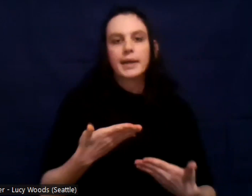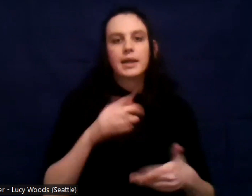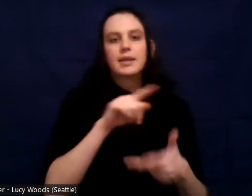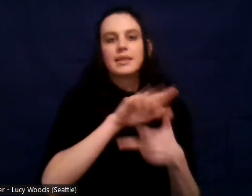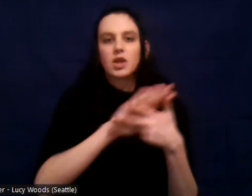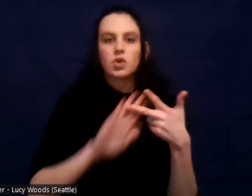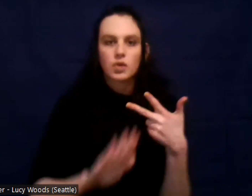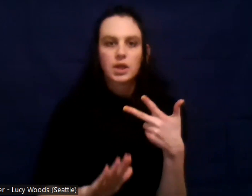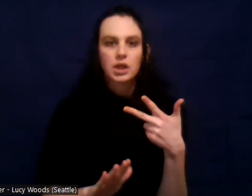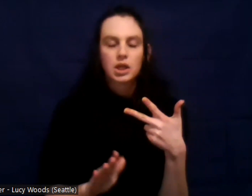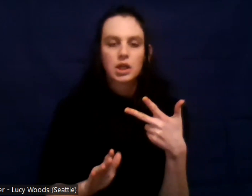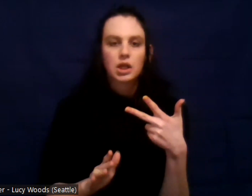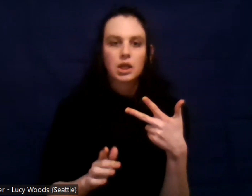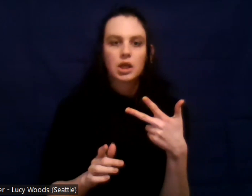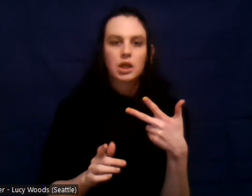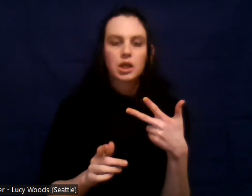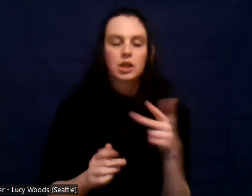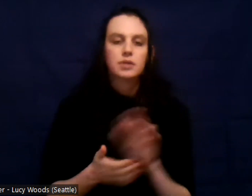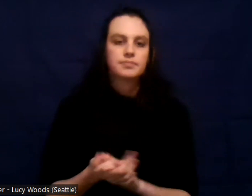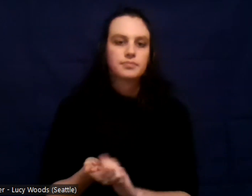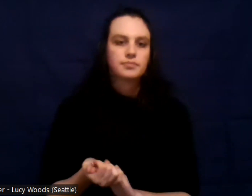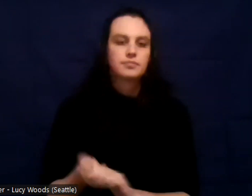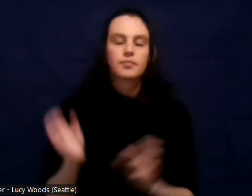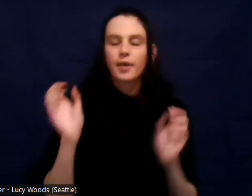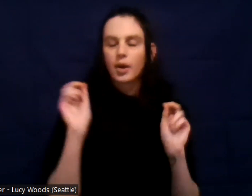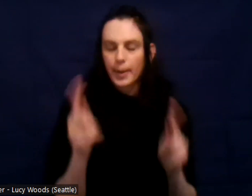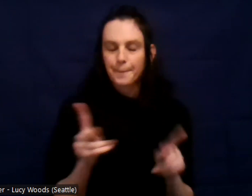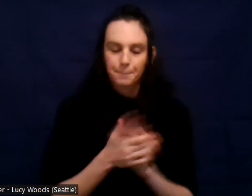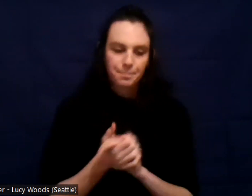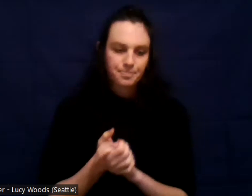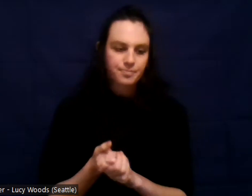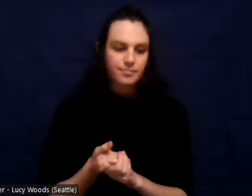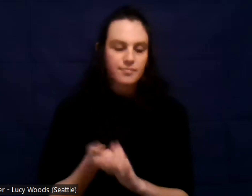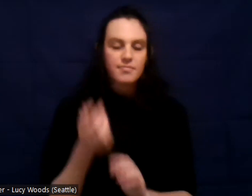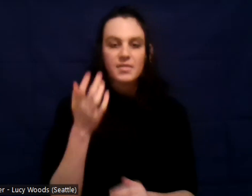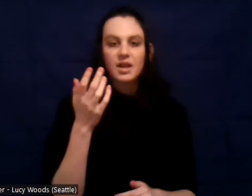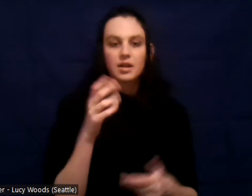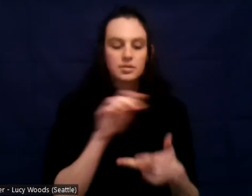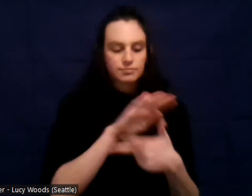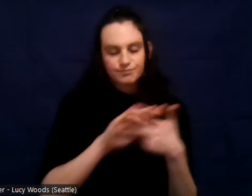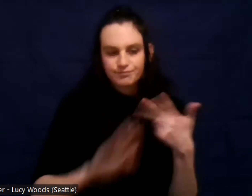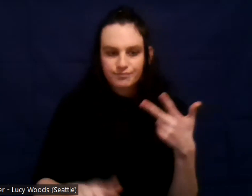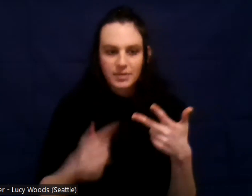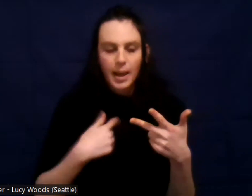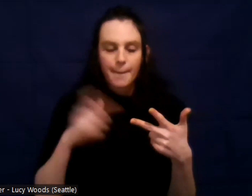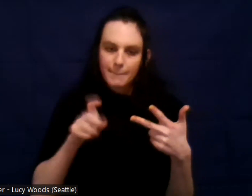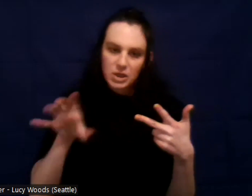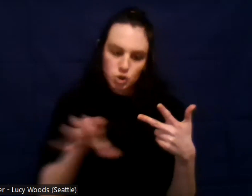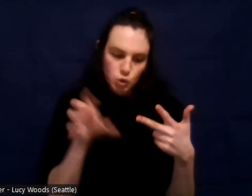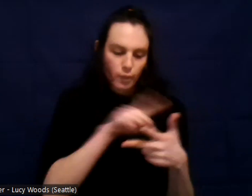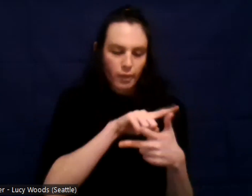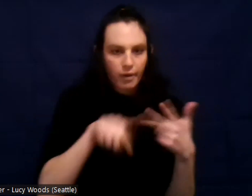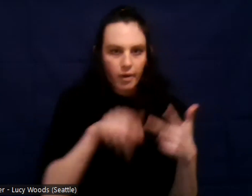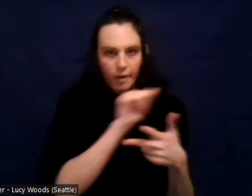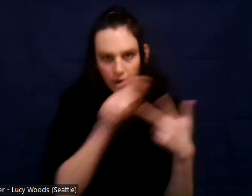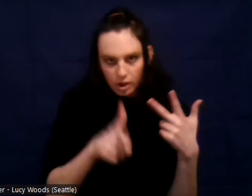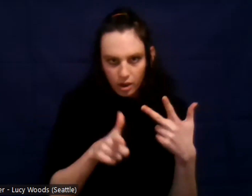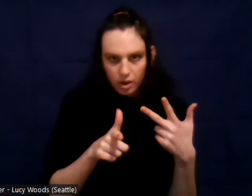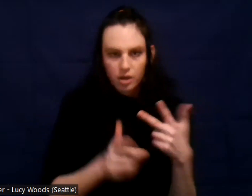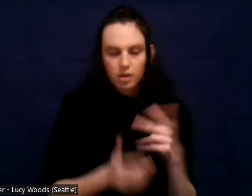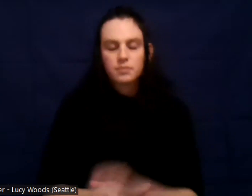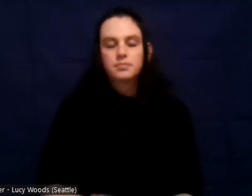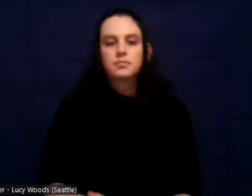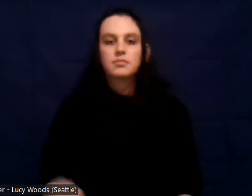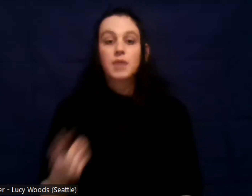said was indispensable. And so I was like, okay, these three things. I got to do these three things. And